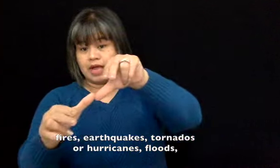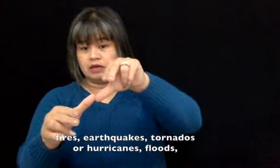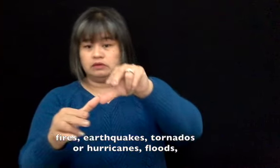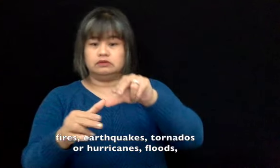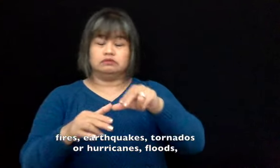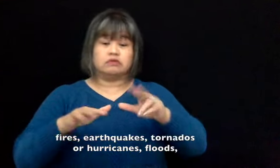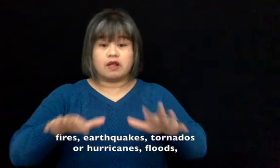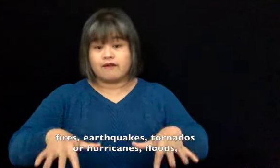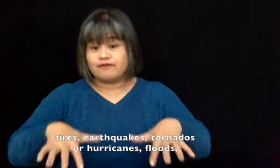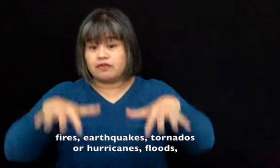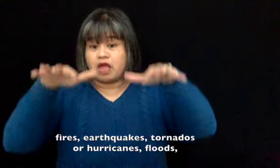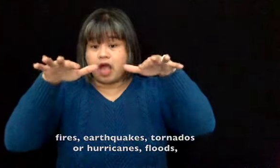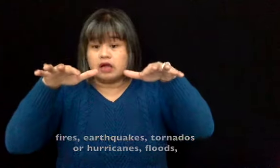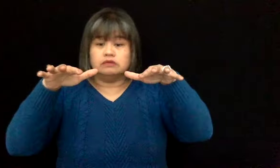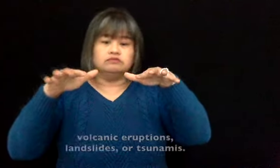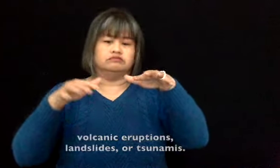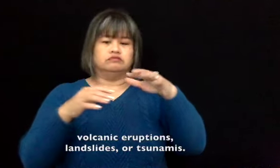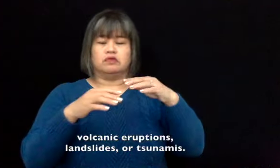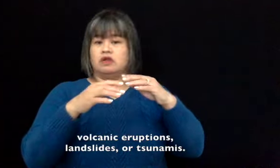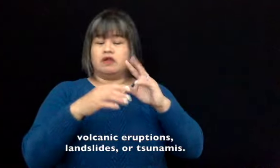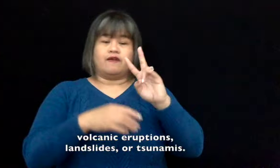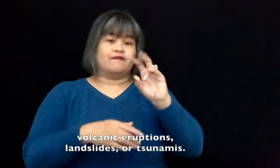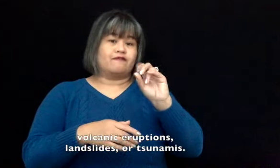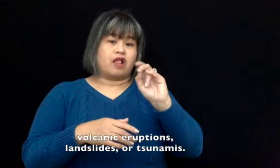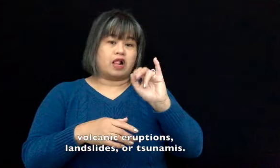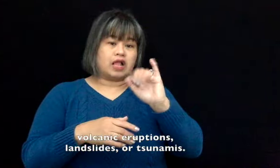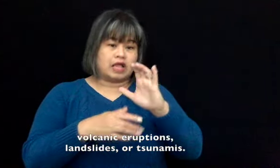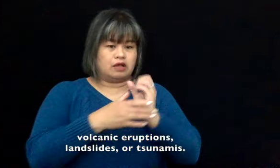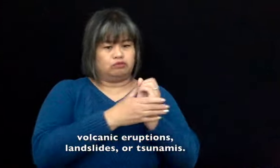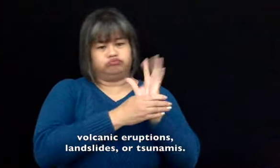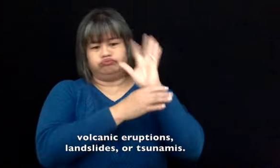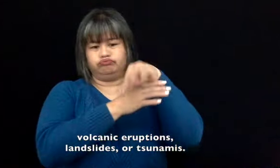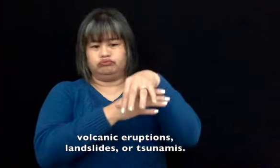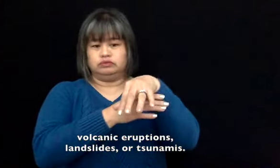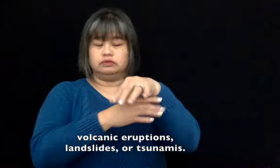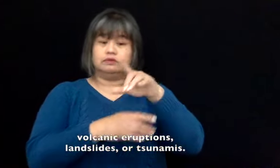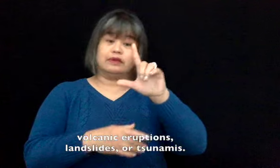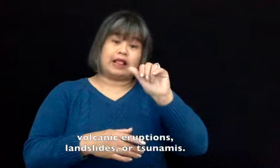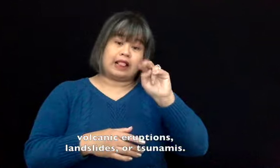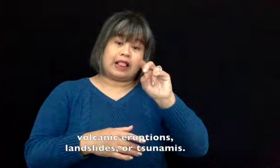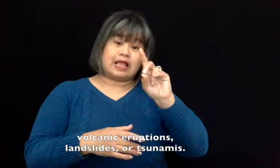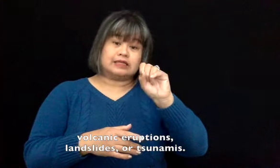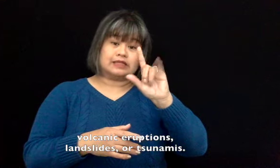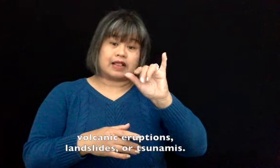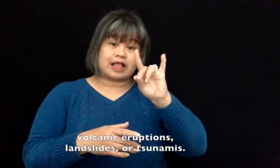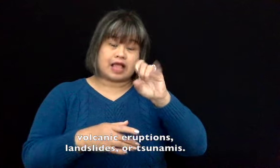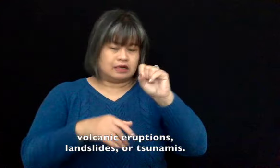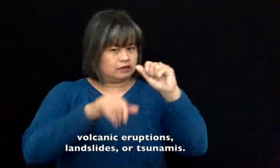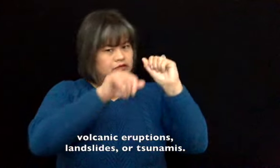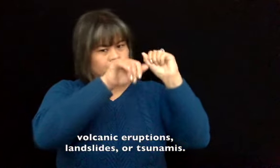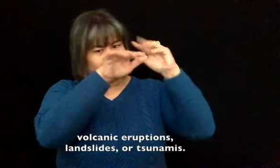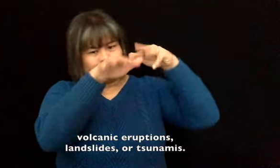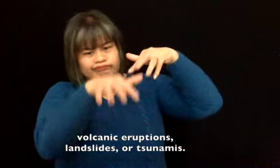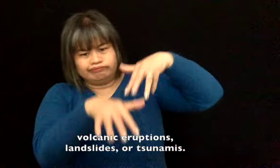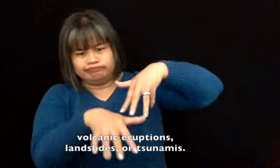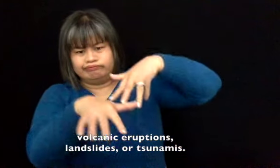hurricanes and floods. Volcanic eruptions, landslides, or tsunamis.